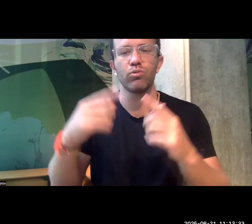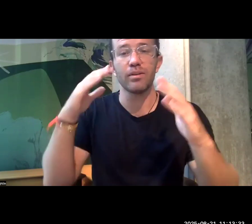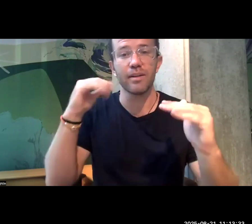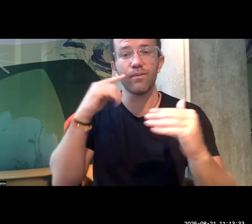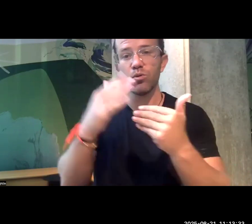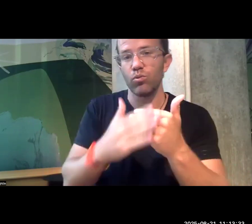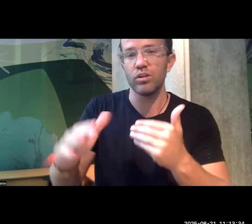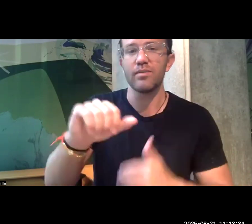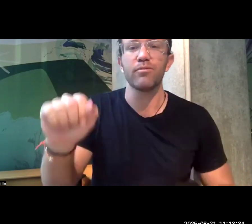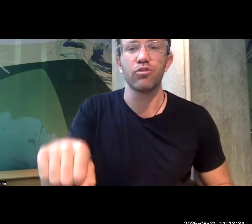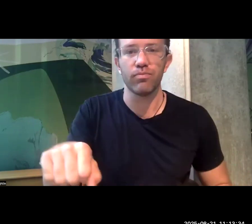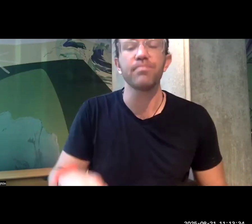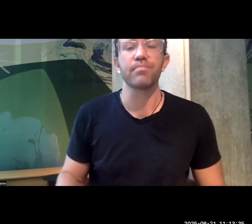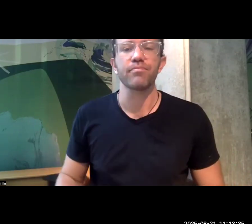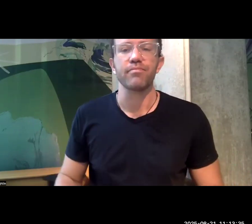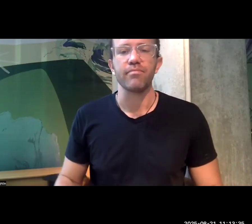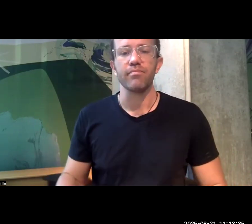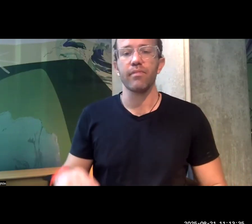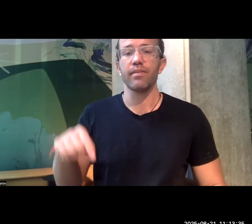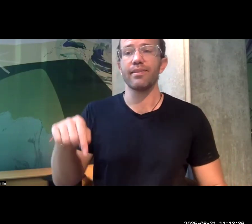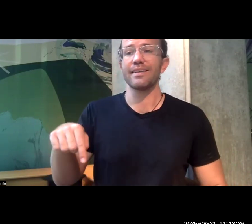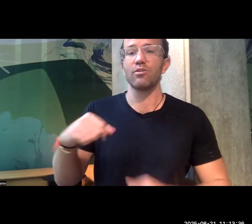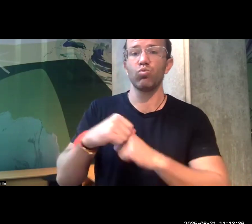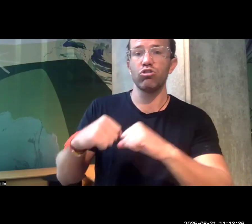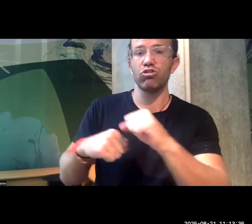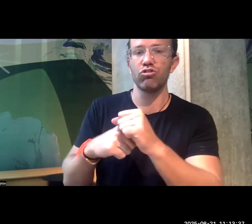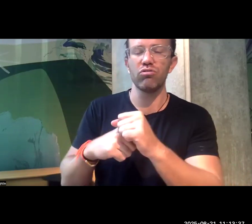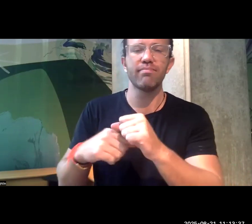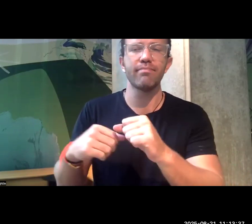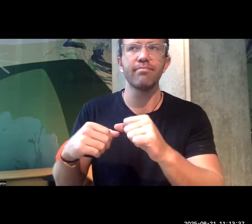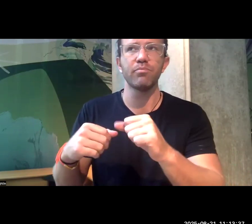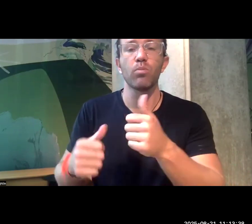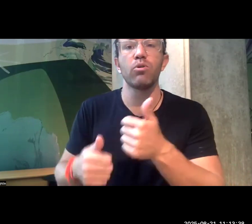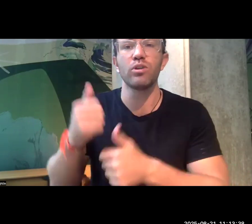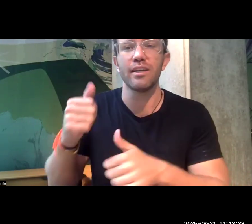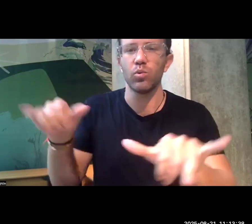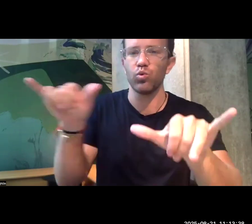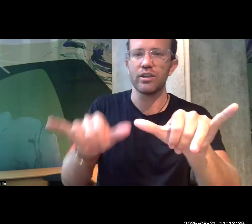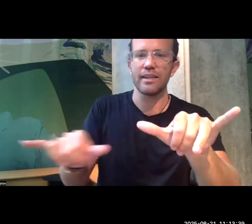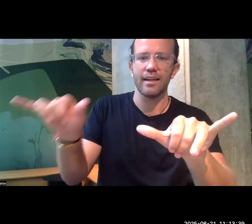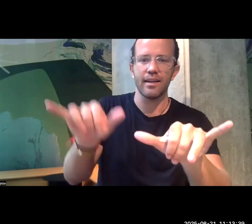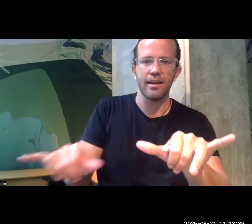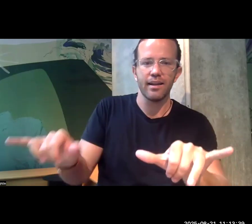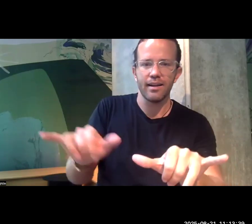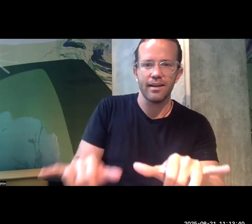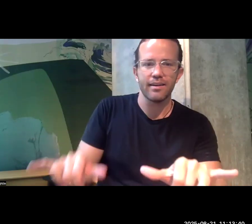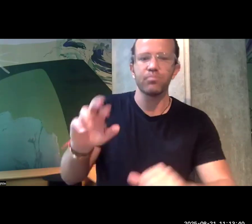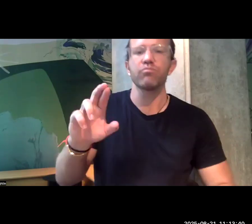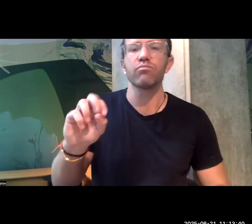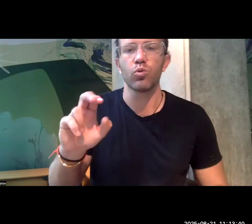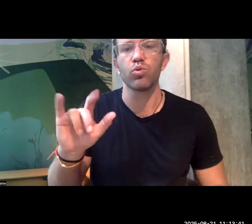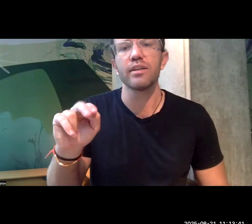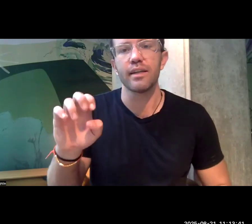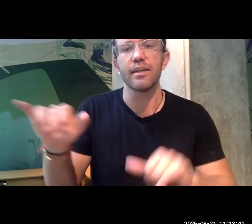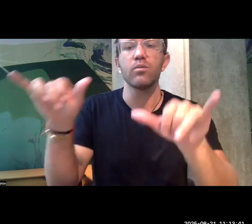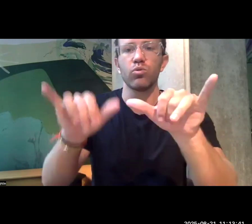a good idea about what the expectations are for the rest of the semester. The structure, it